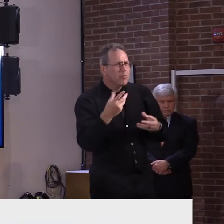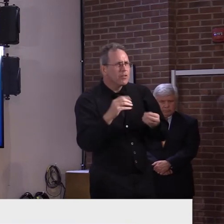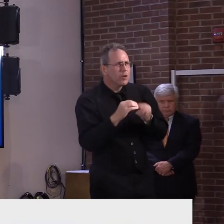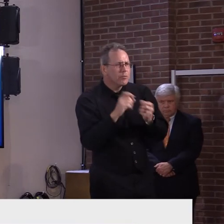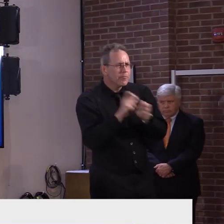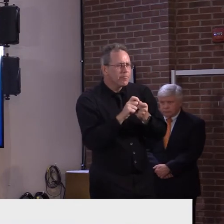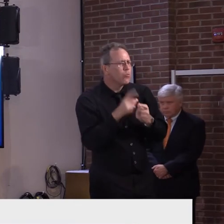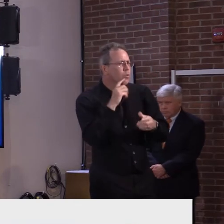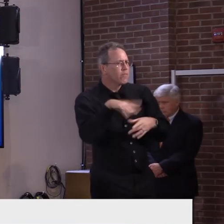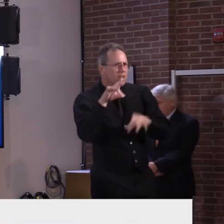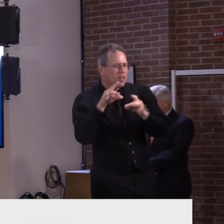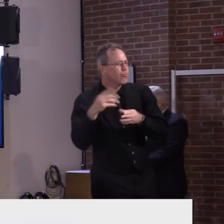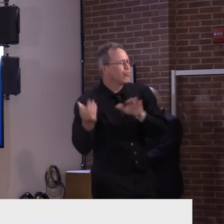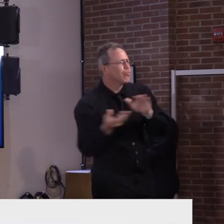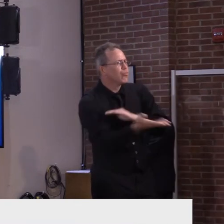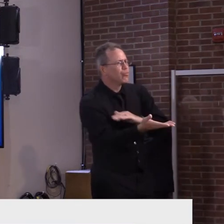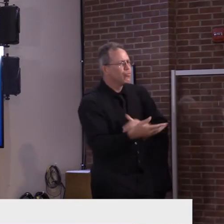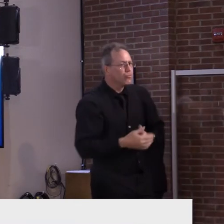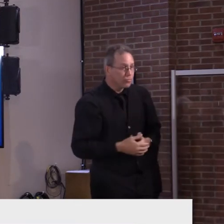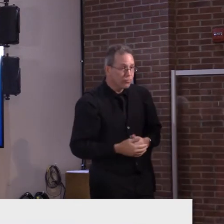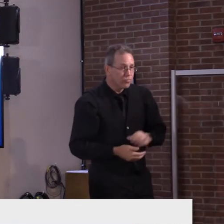Mm-hmm.